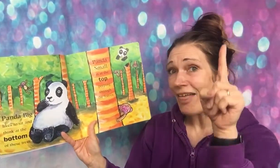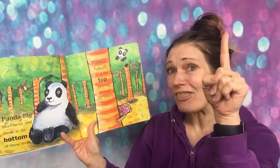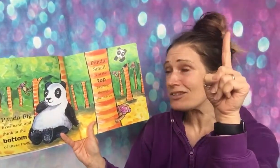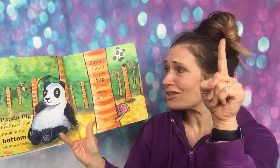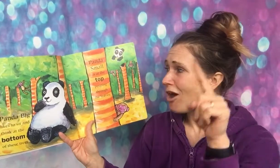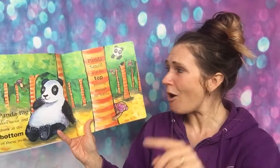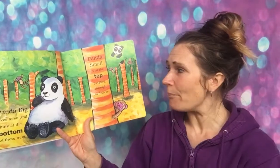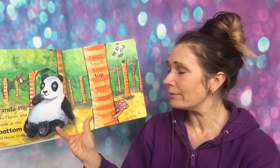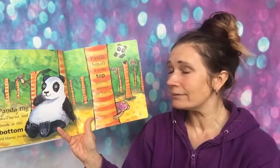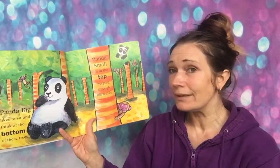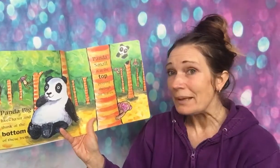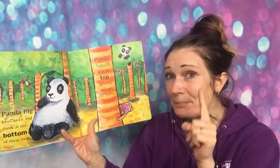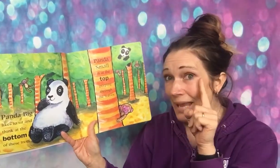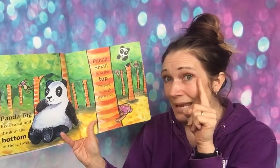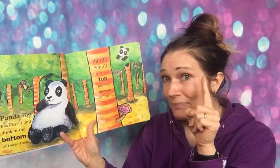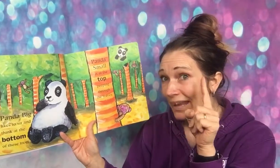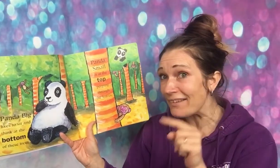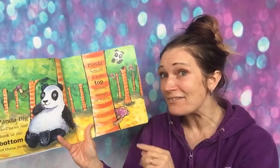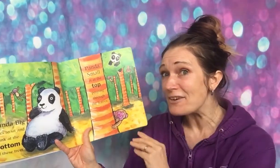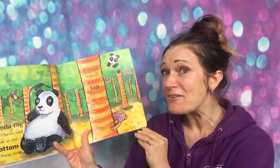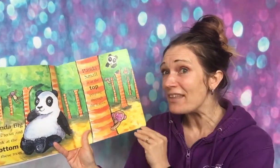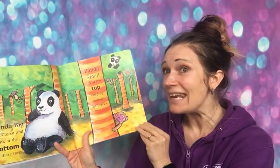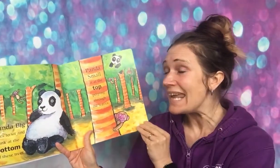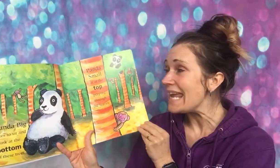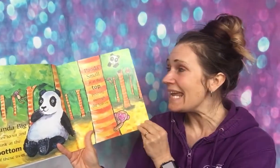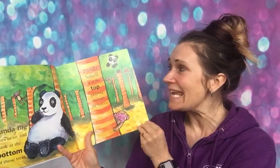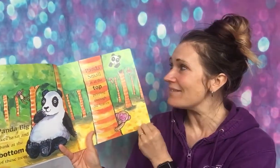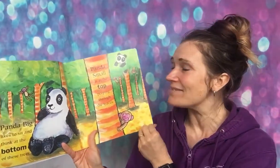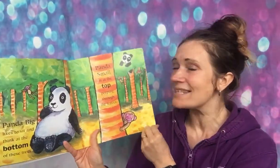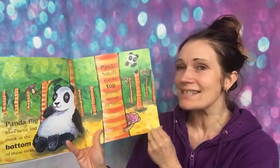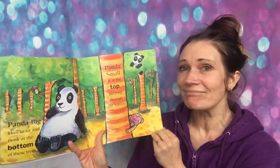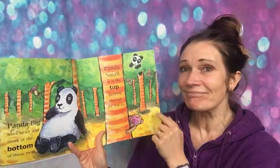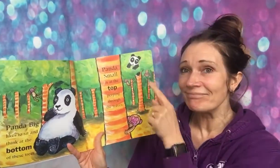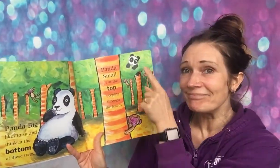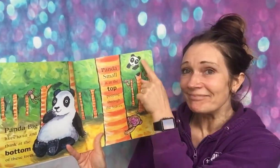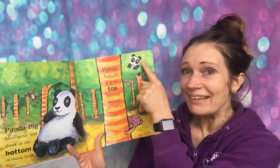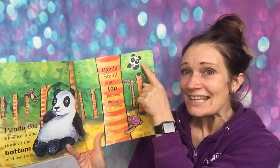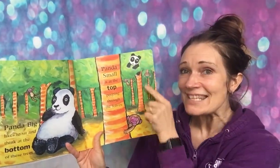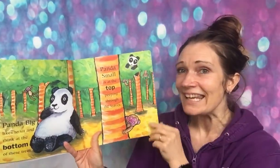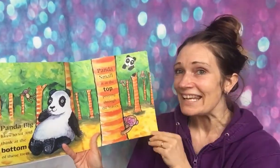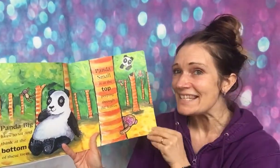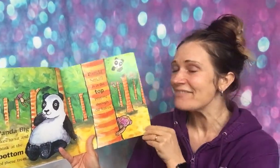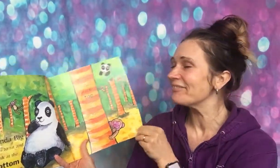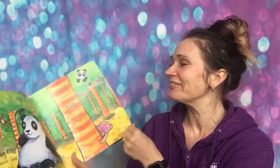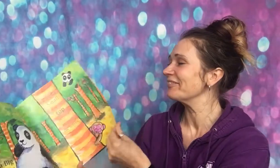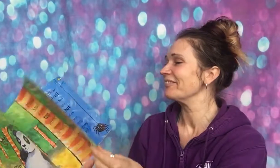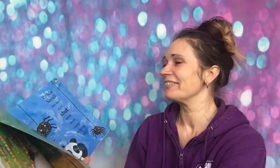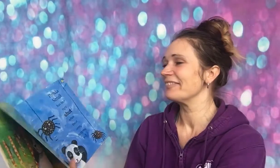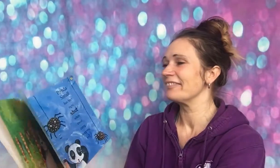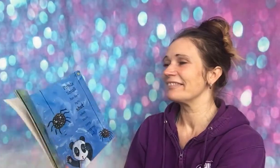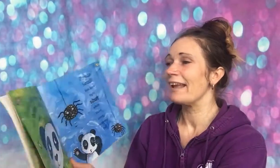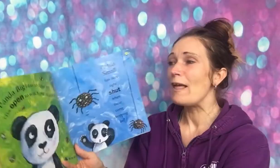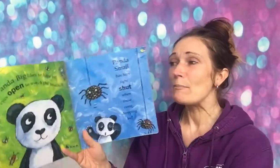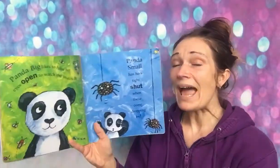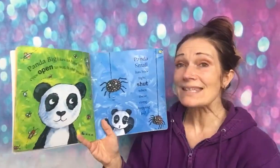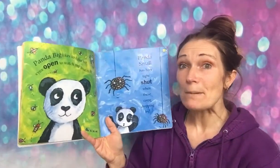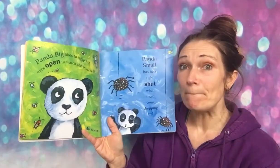the top, peeping through the leaves. There she is. Panda